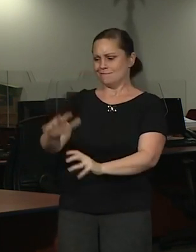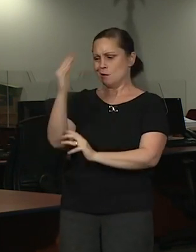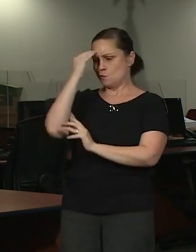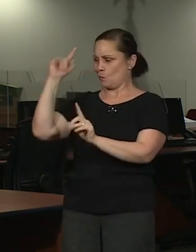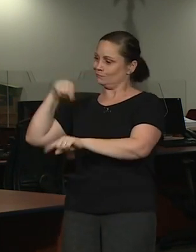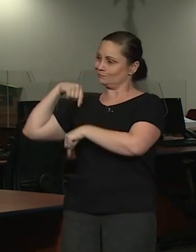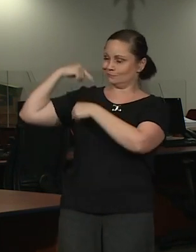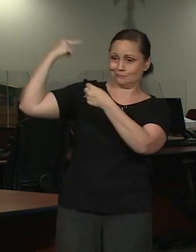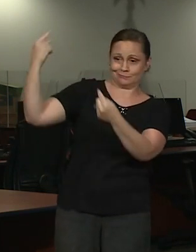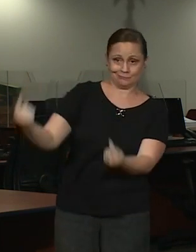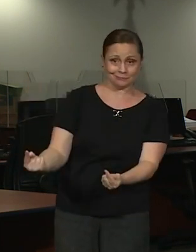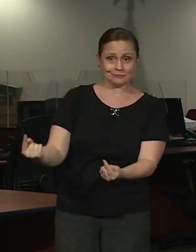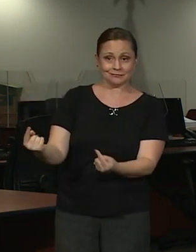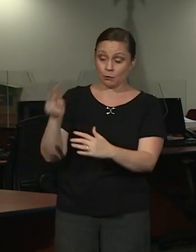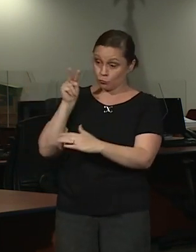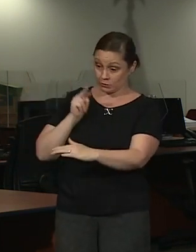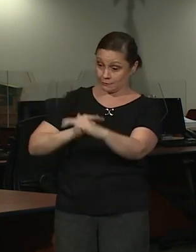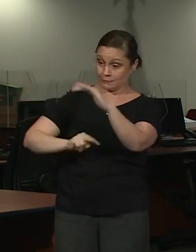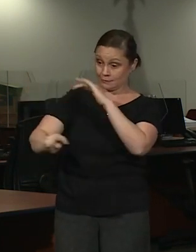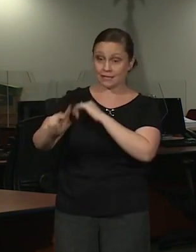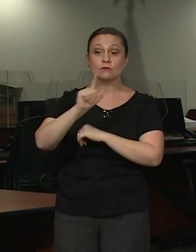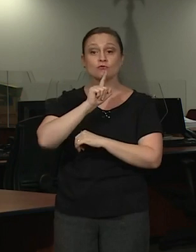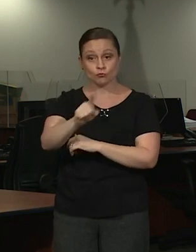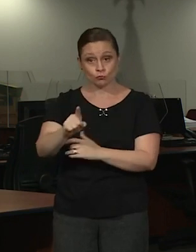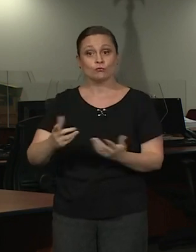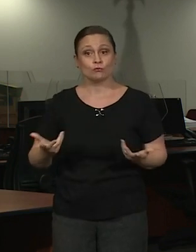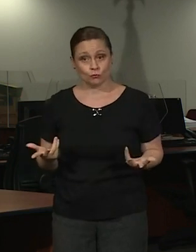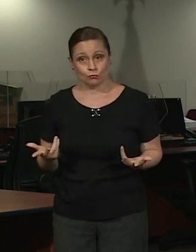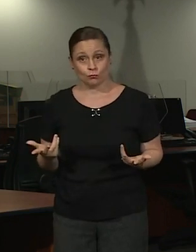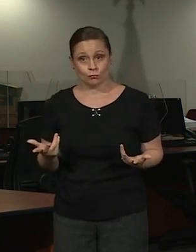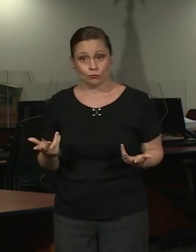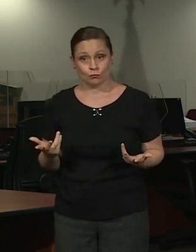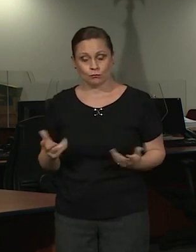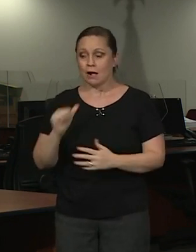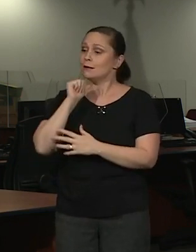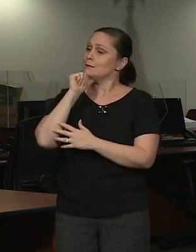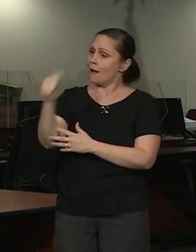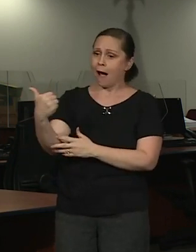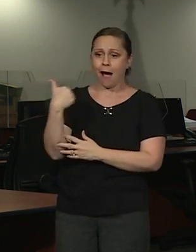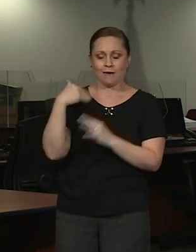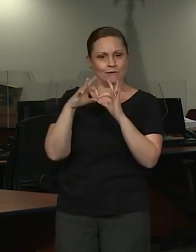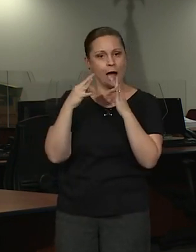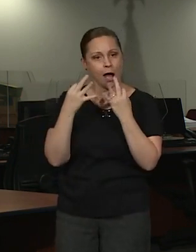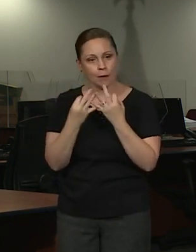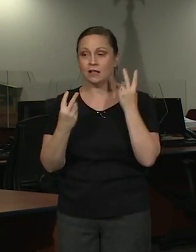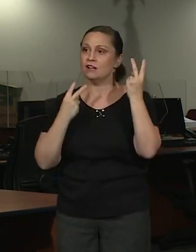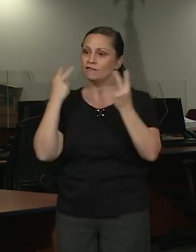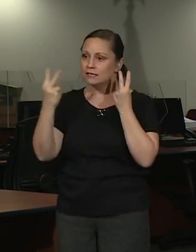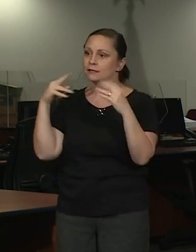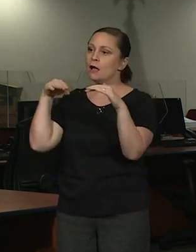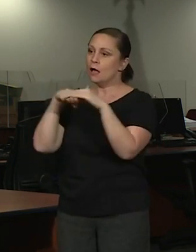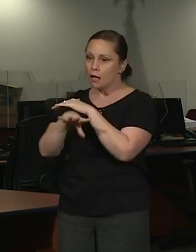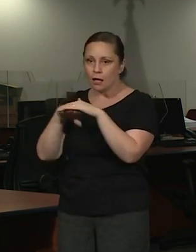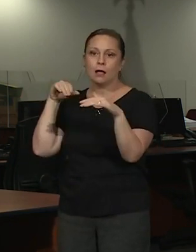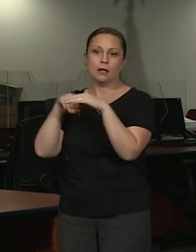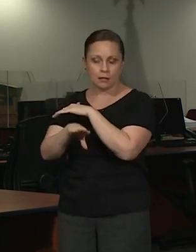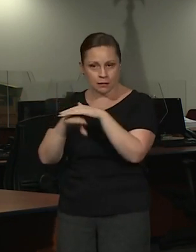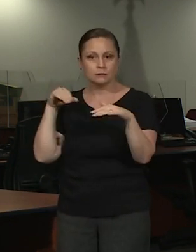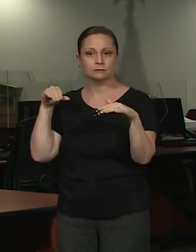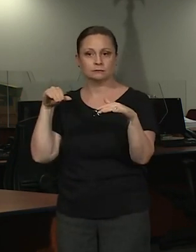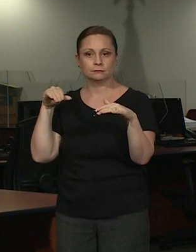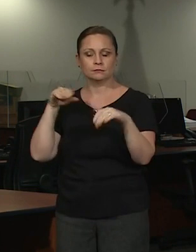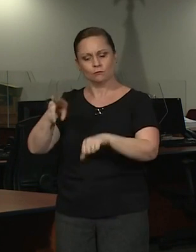true, that not having loved ones making those visits, not having people going into the nursing homes, of course,